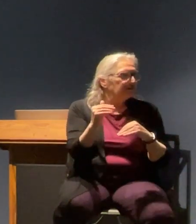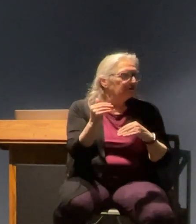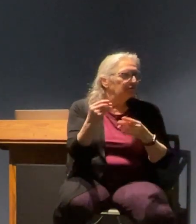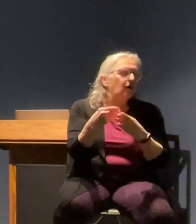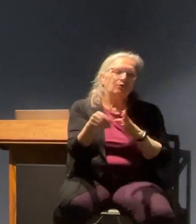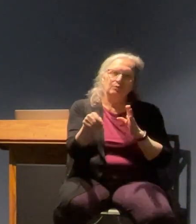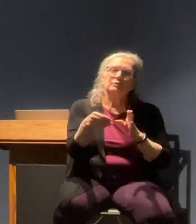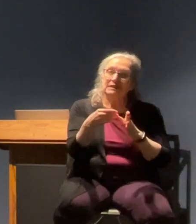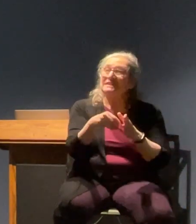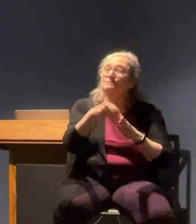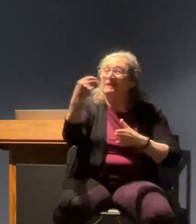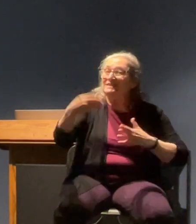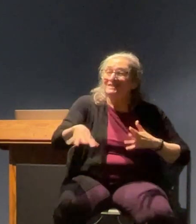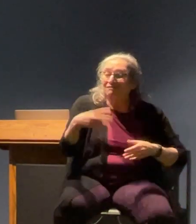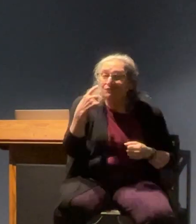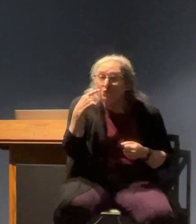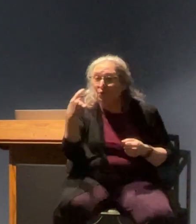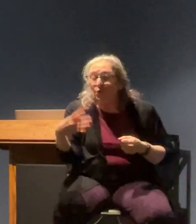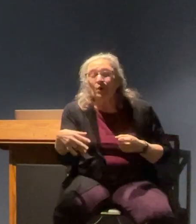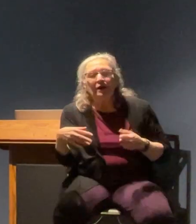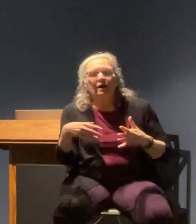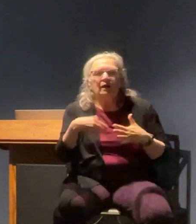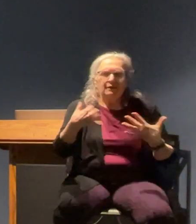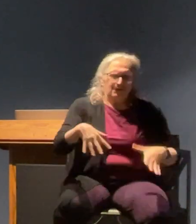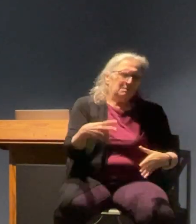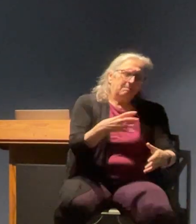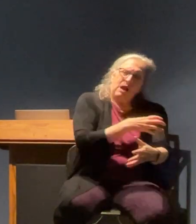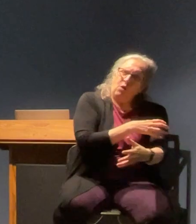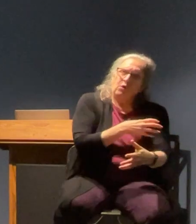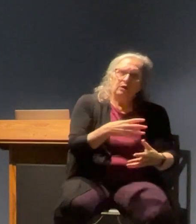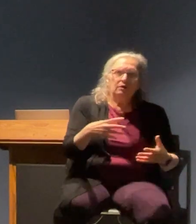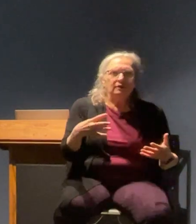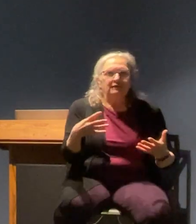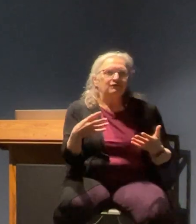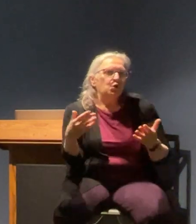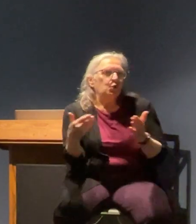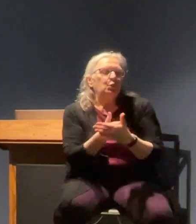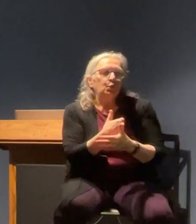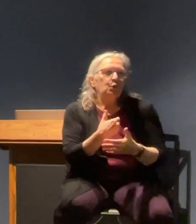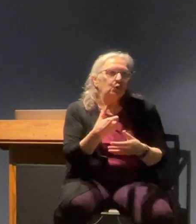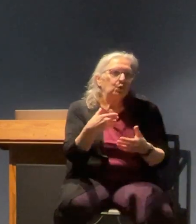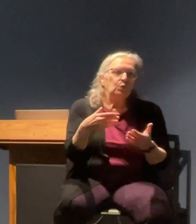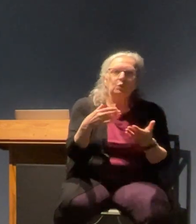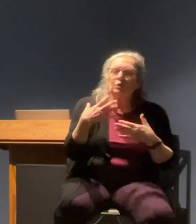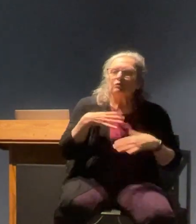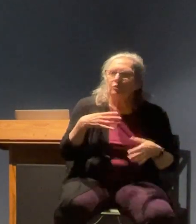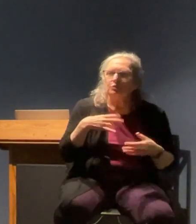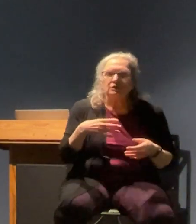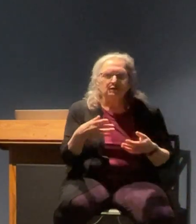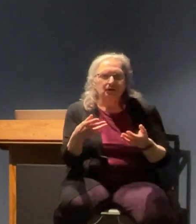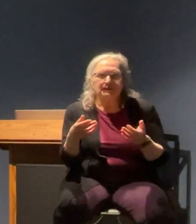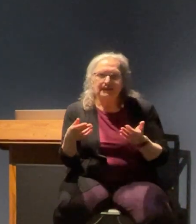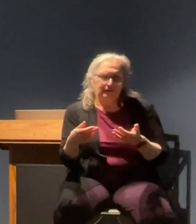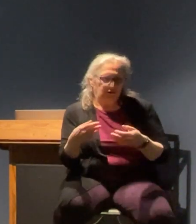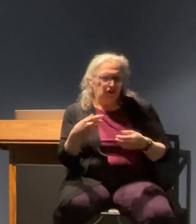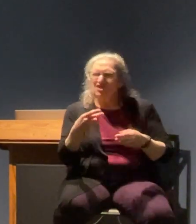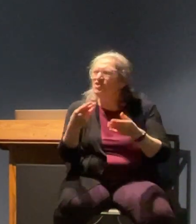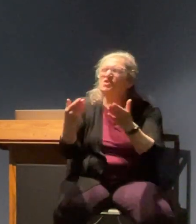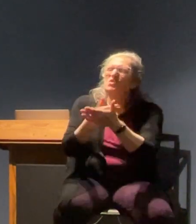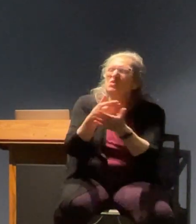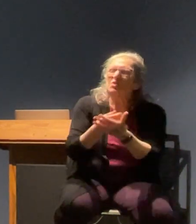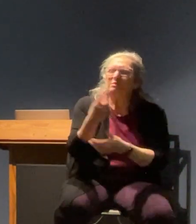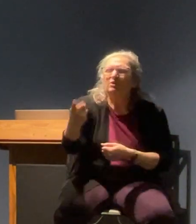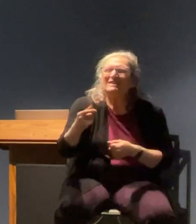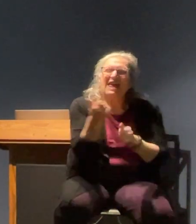also speaks to the systemic just power, right, of docs, right, where you can't get a piece of garment because we think that anything